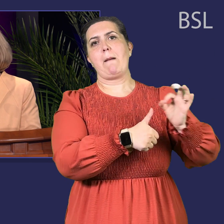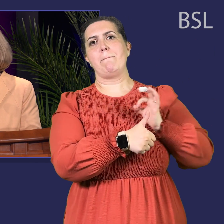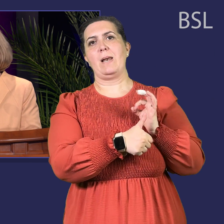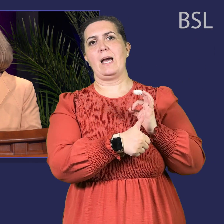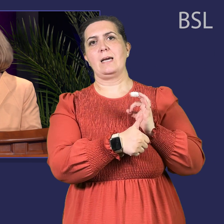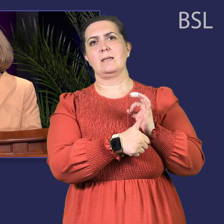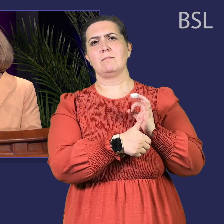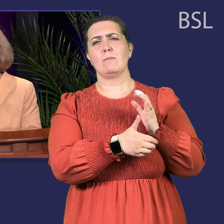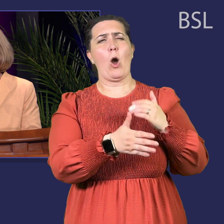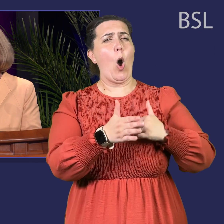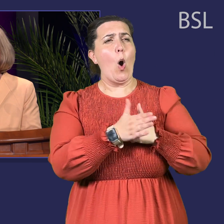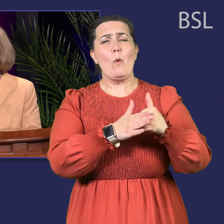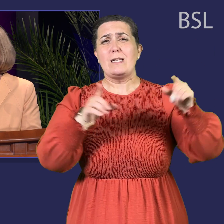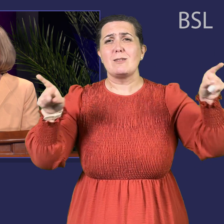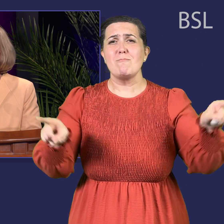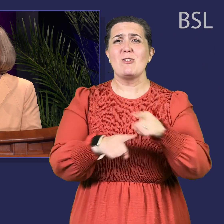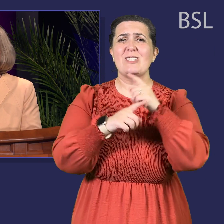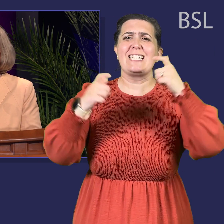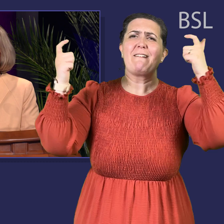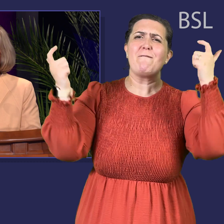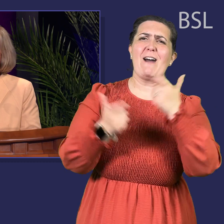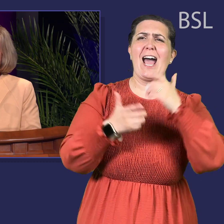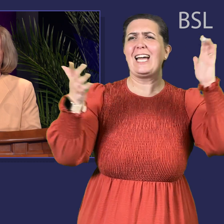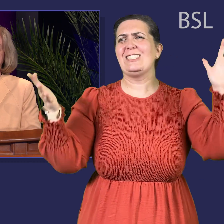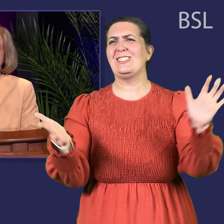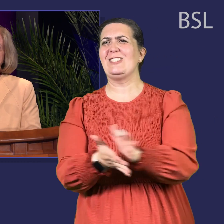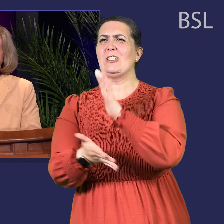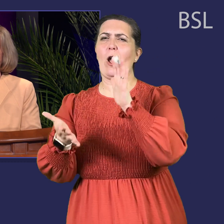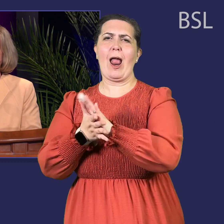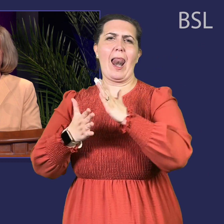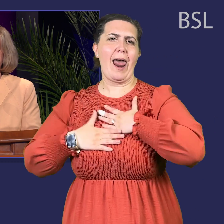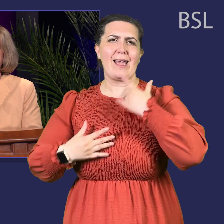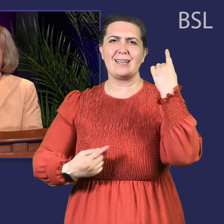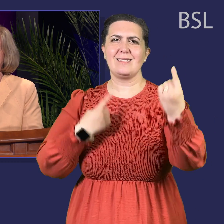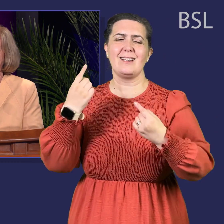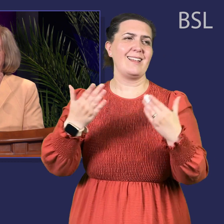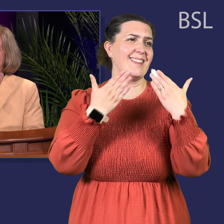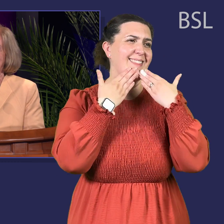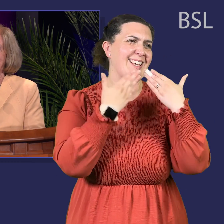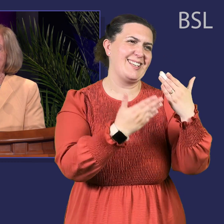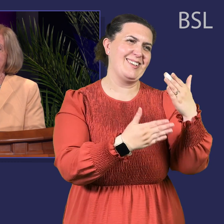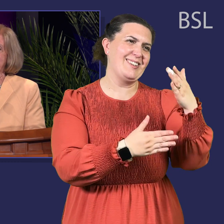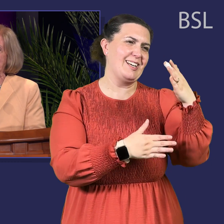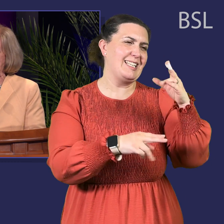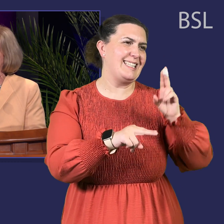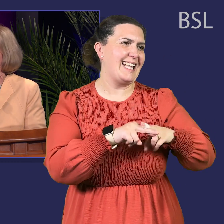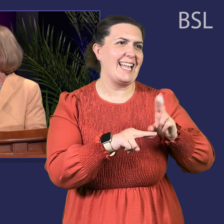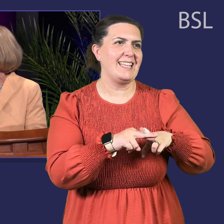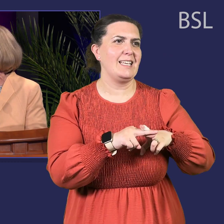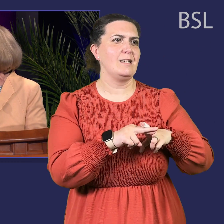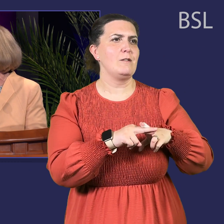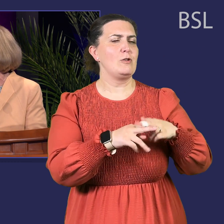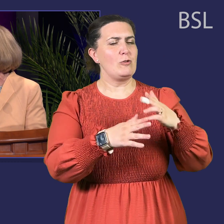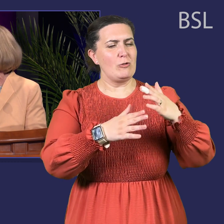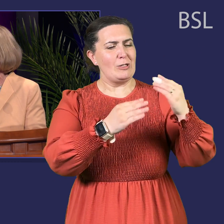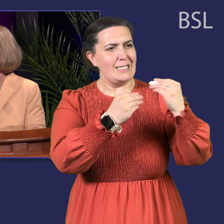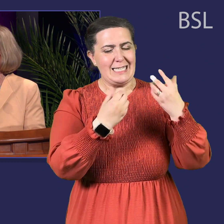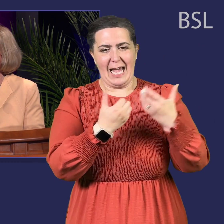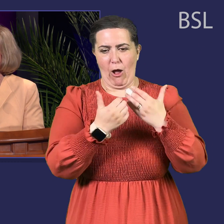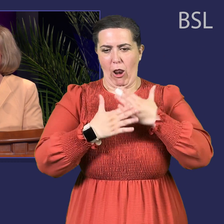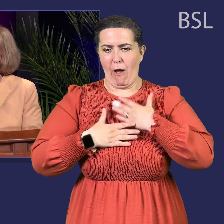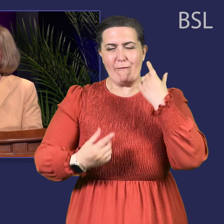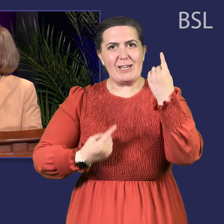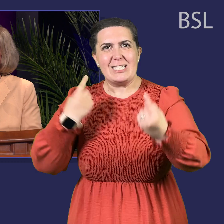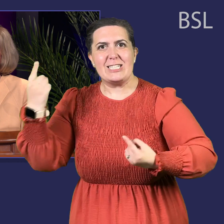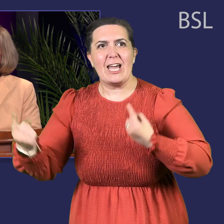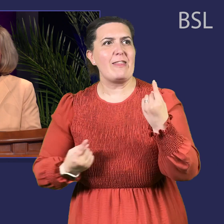his gospel. It was full of music, fun, and joy in being together. Thank you, Daddy dear, for teaching us